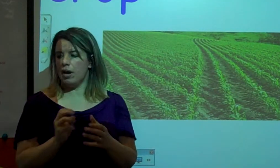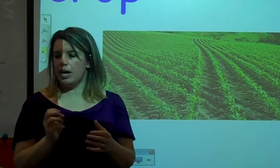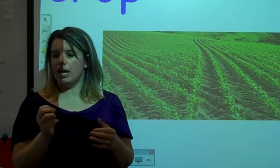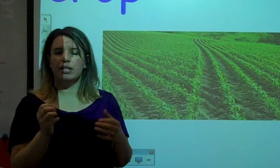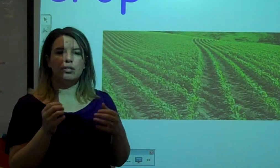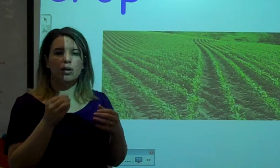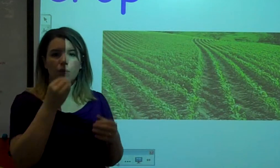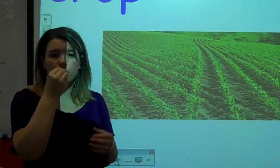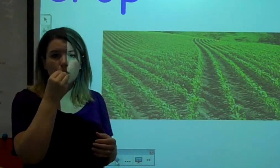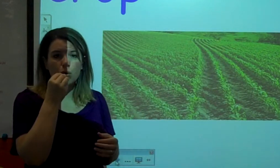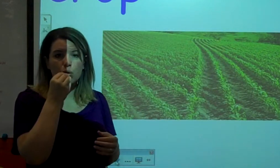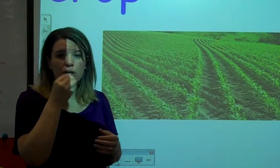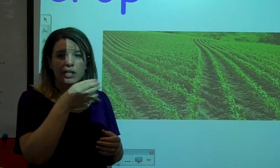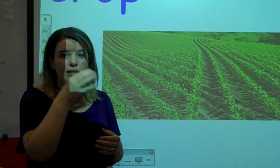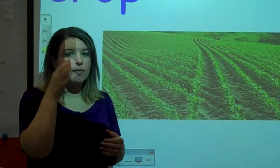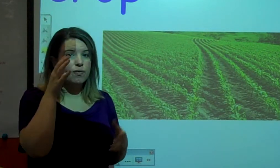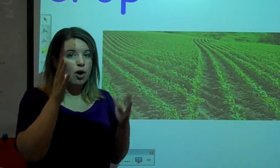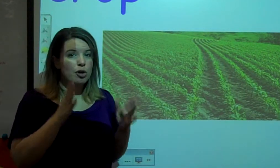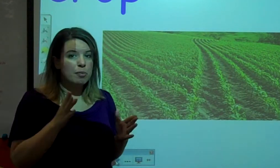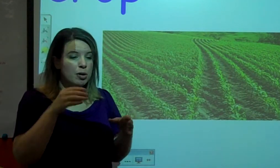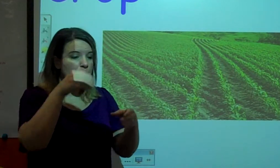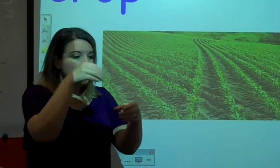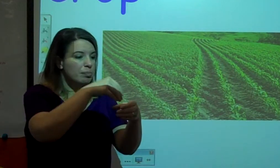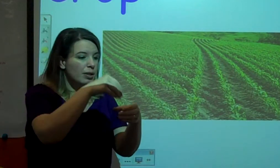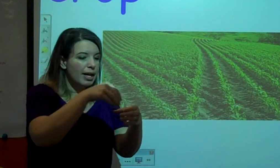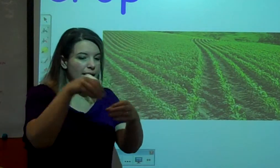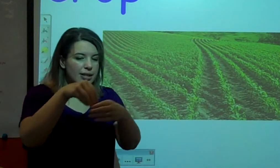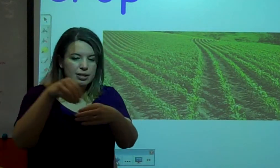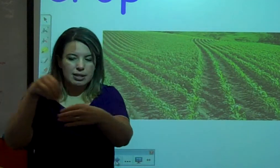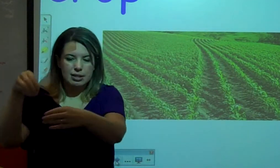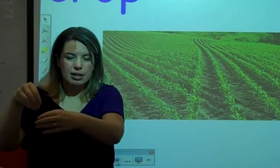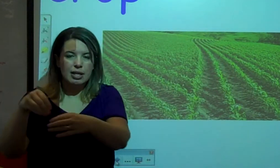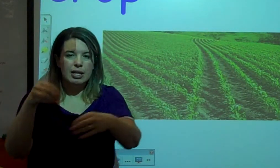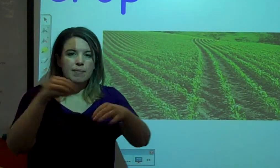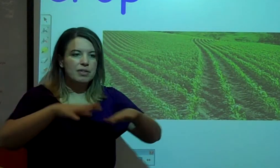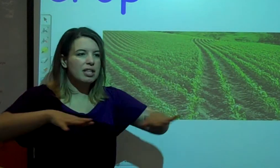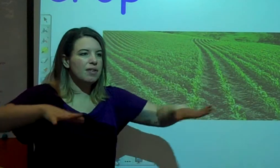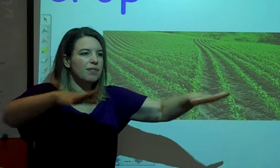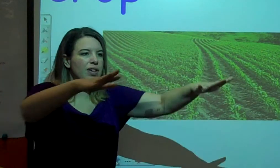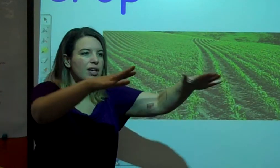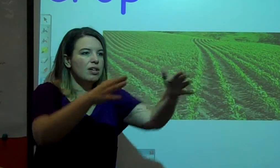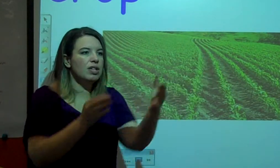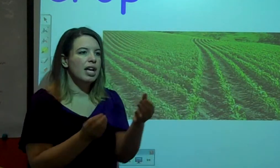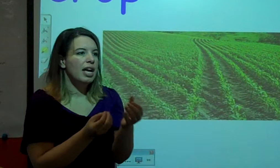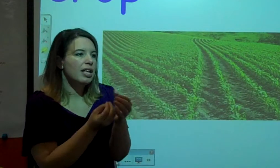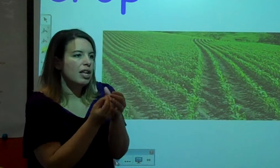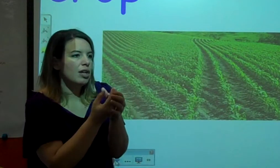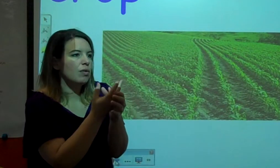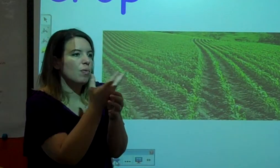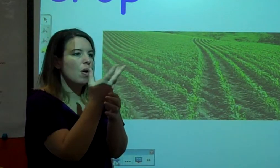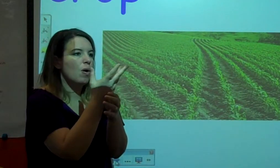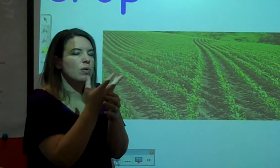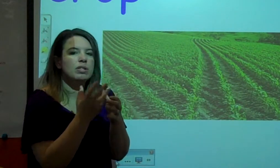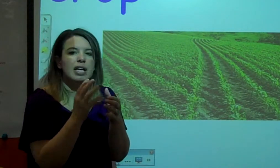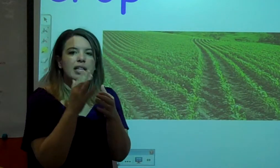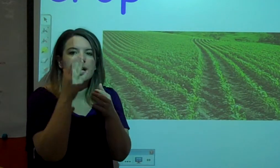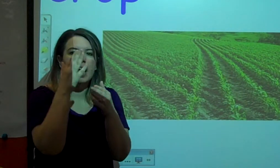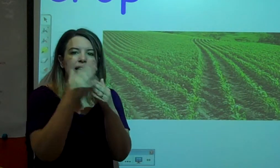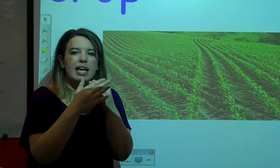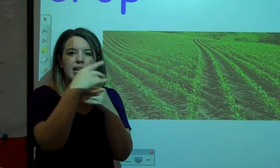Okay? It's food that the farmer plants in the field, and then it grows, and then at the end